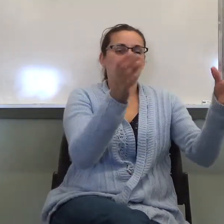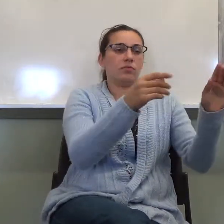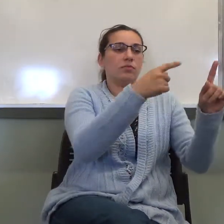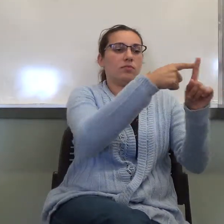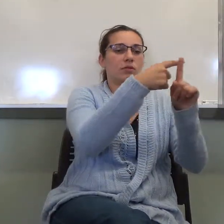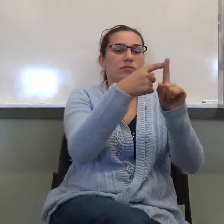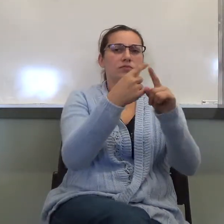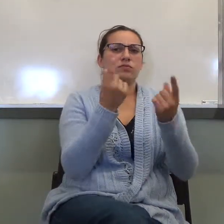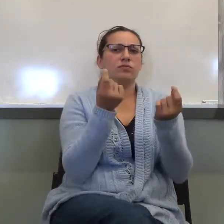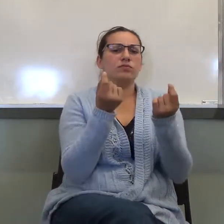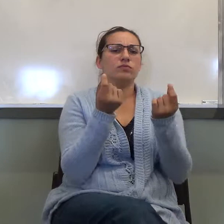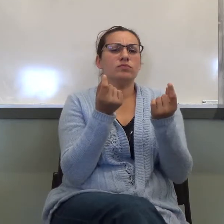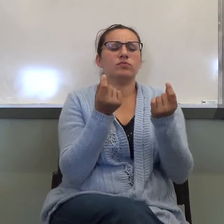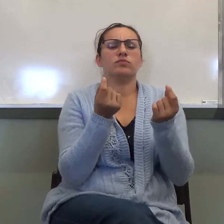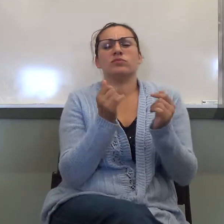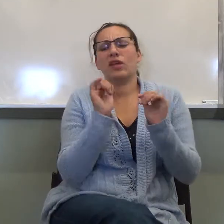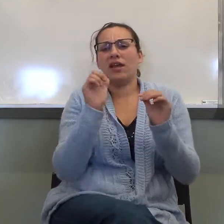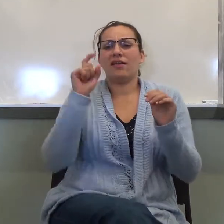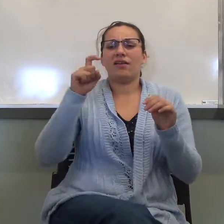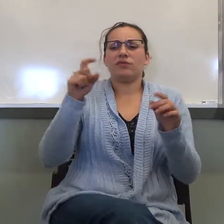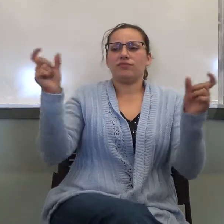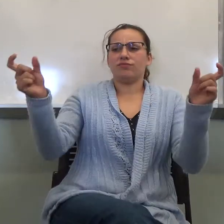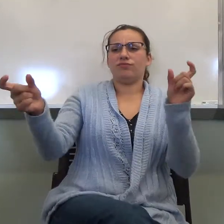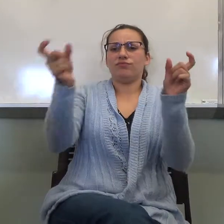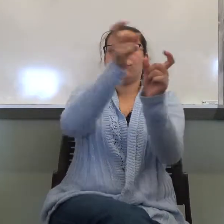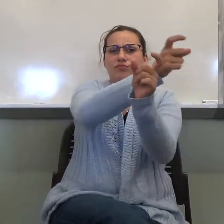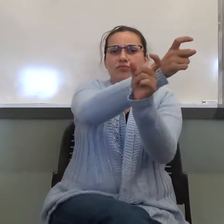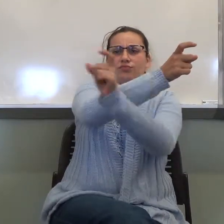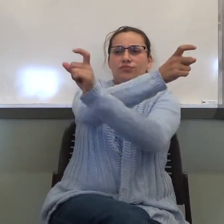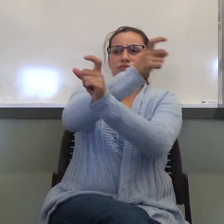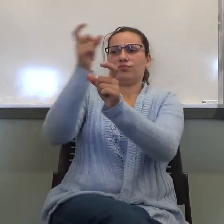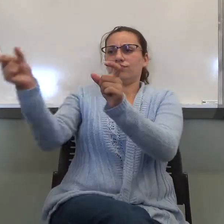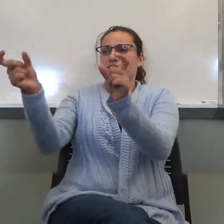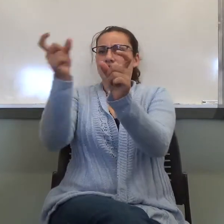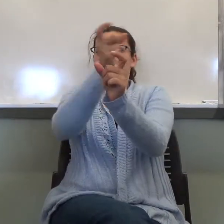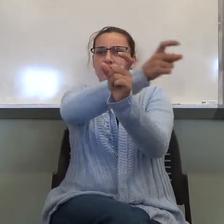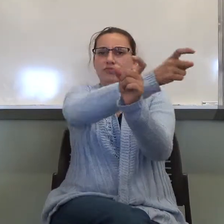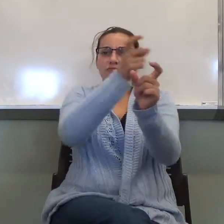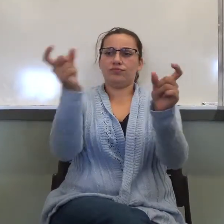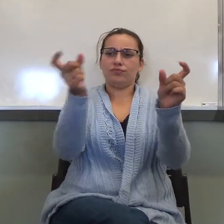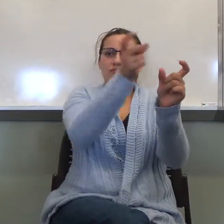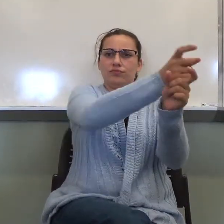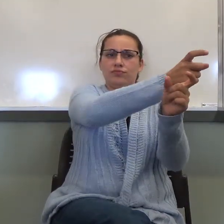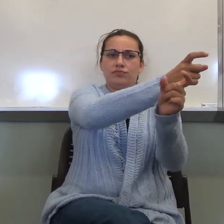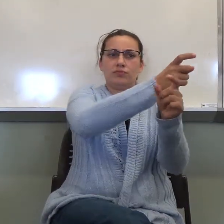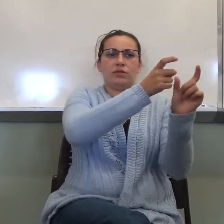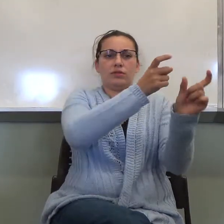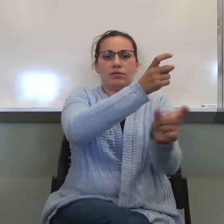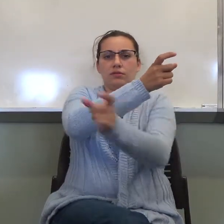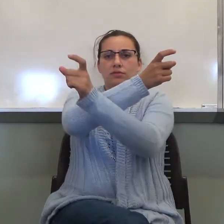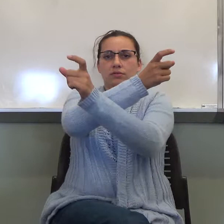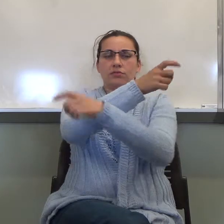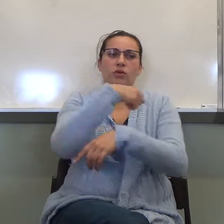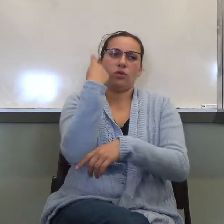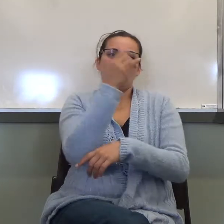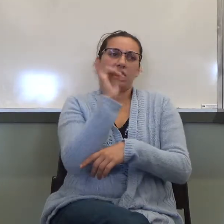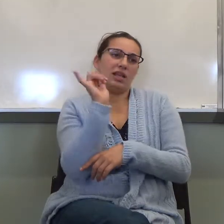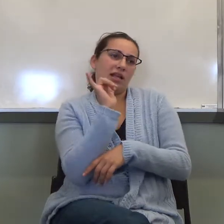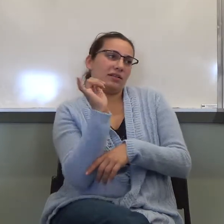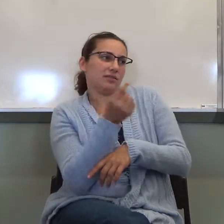jumps, not a big deal. What we're going to do is interchange these two and then interchange those two. So it'll end up looking like this.